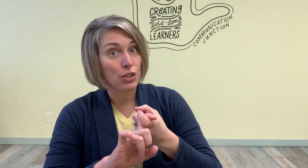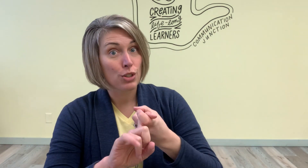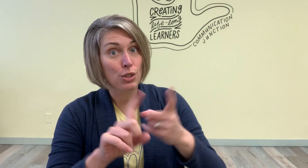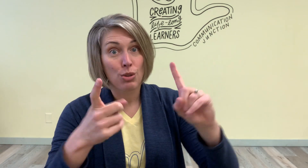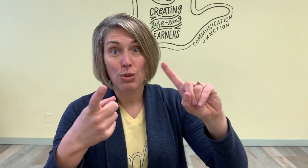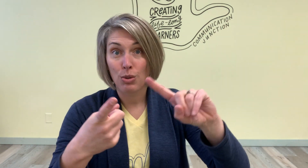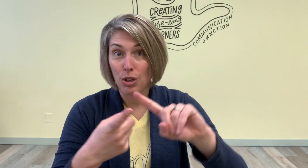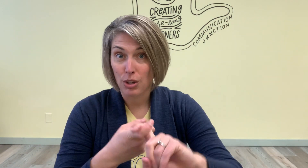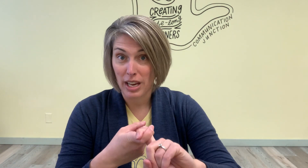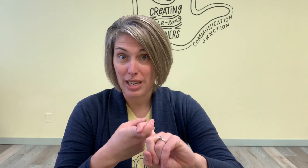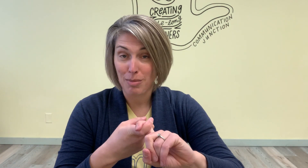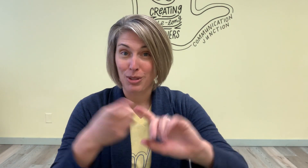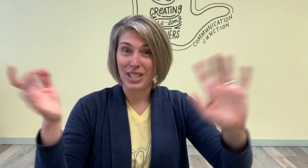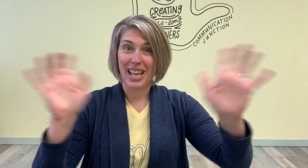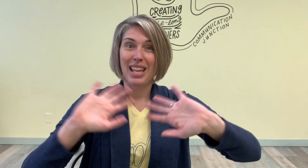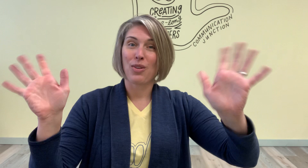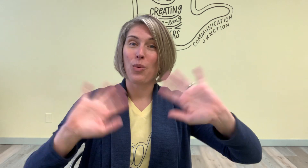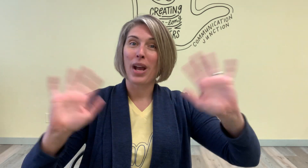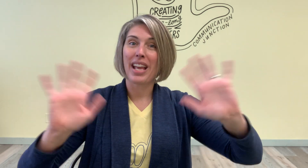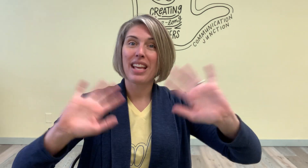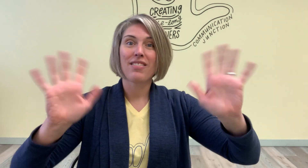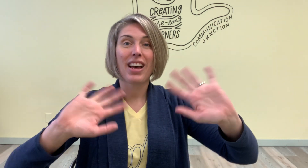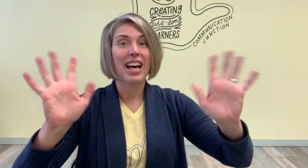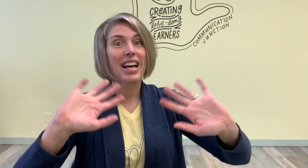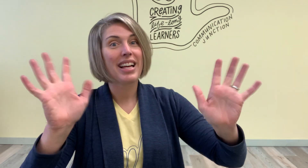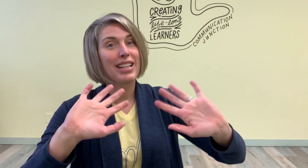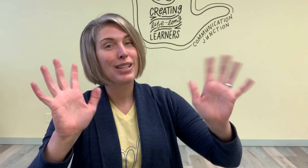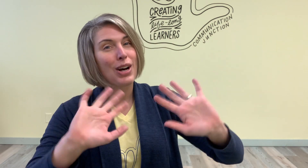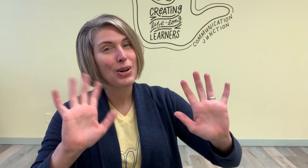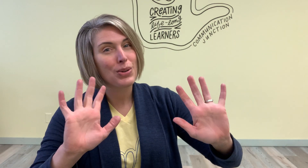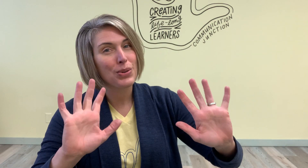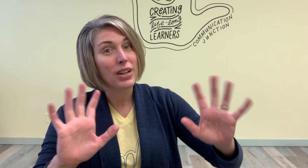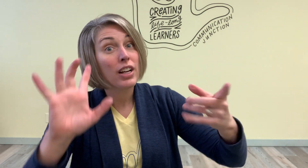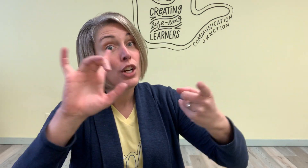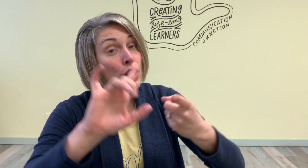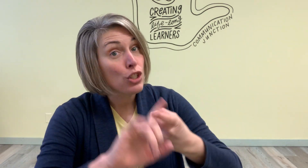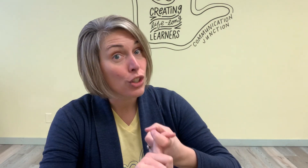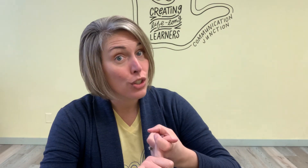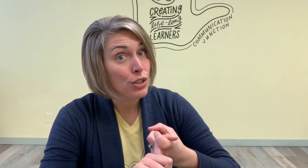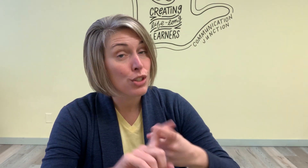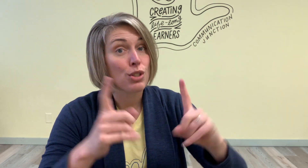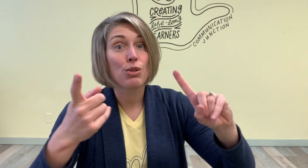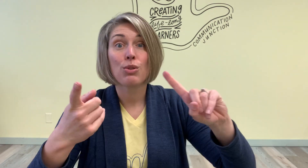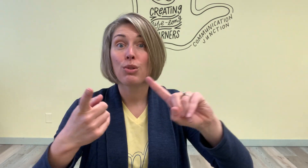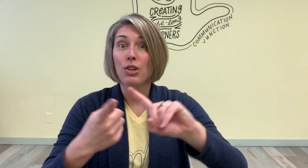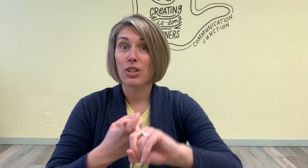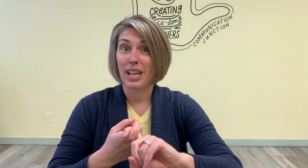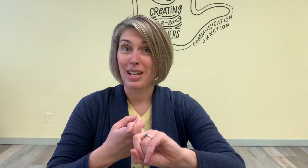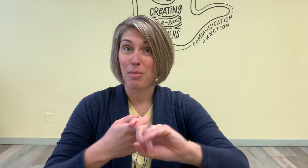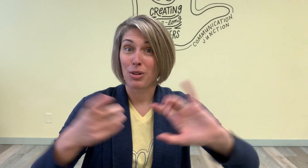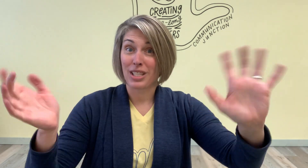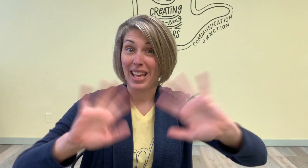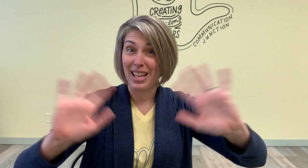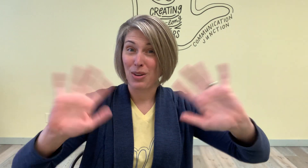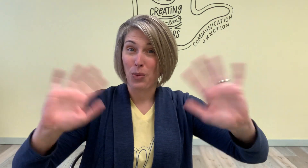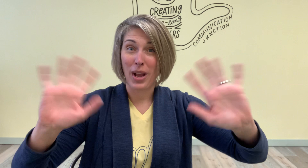to your neighbors and wave hello. Turn to your neighbors and